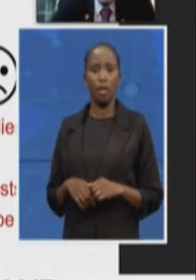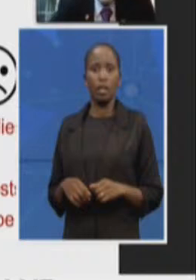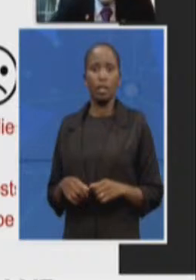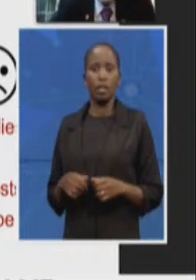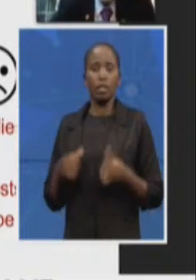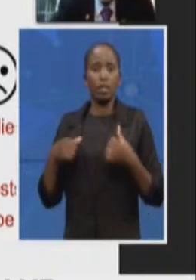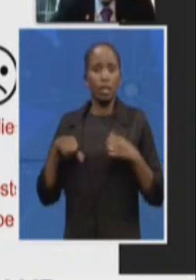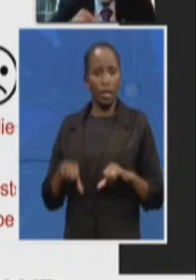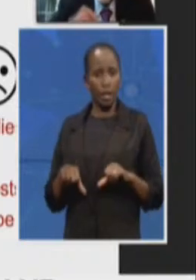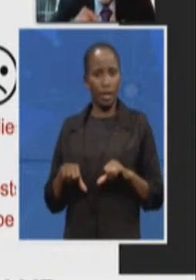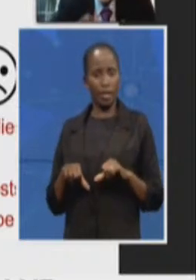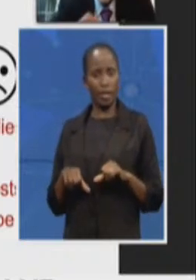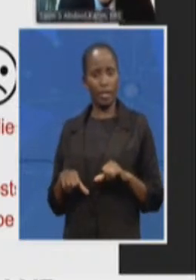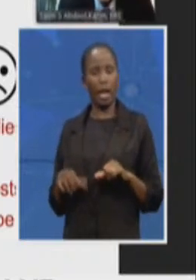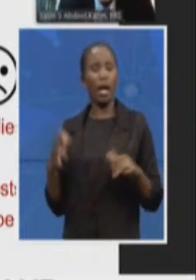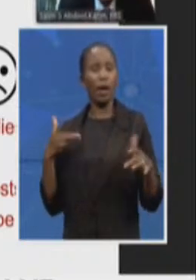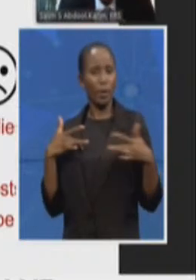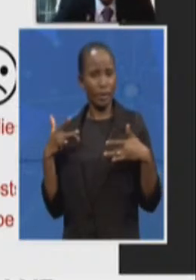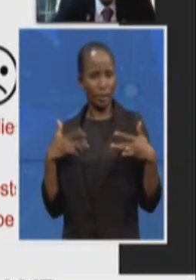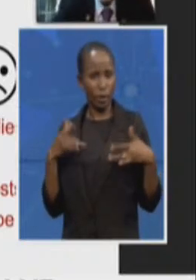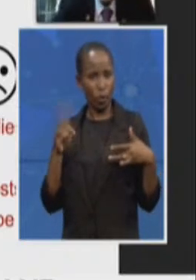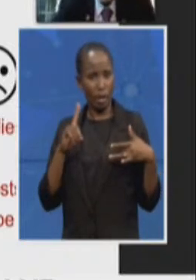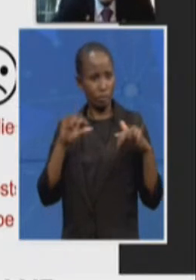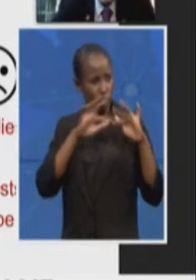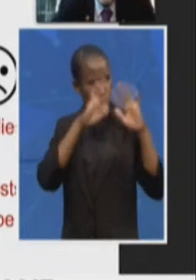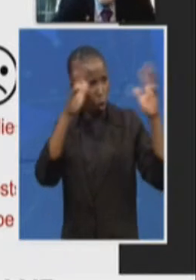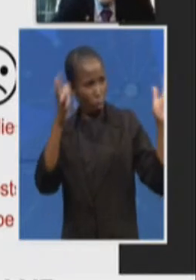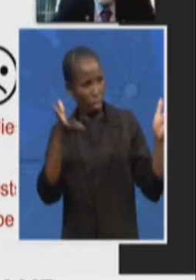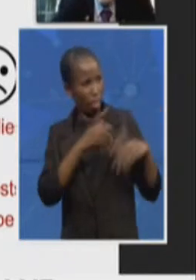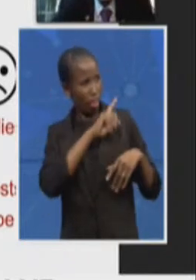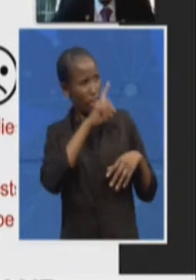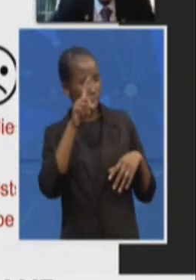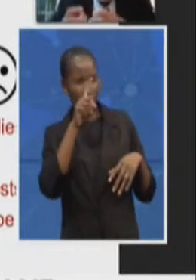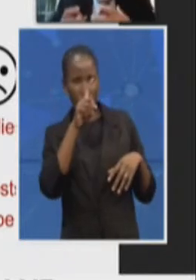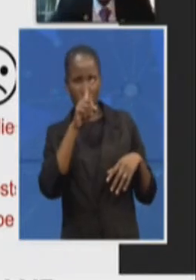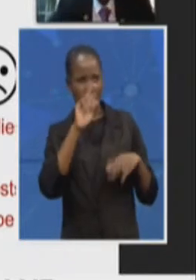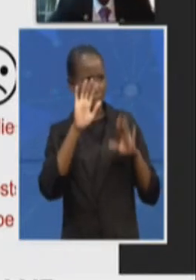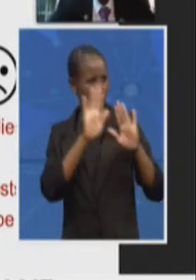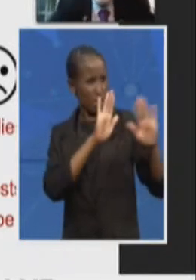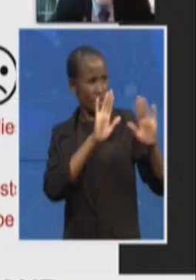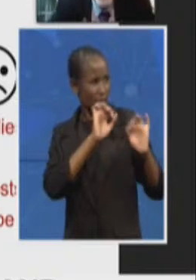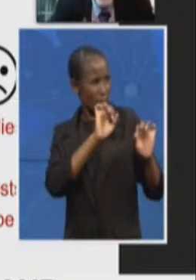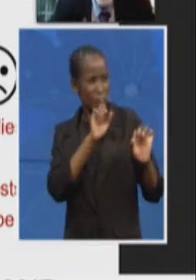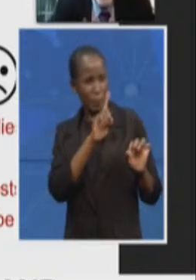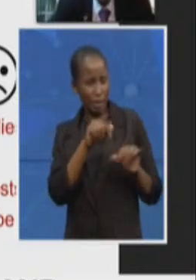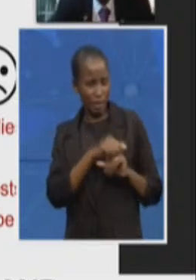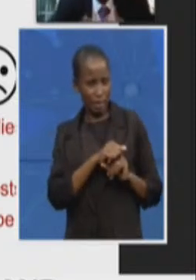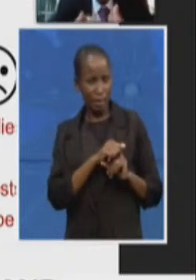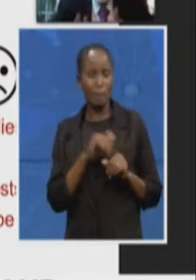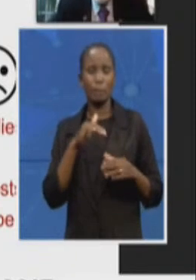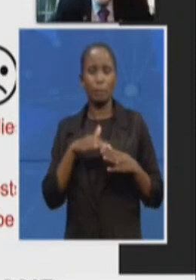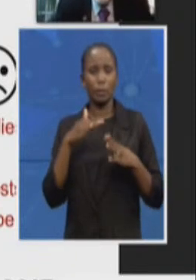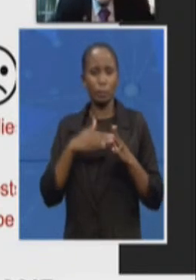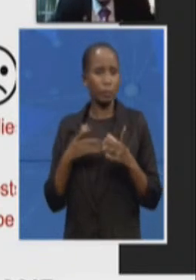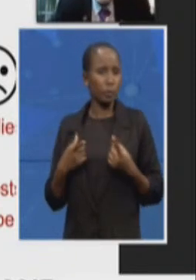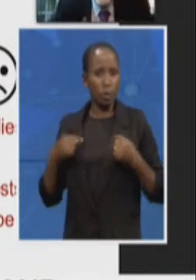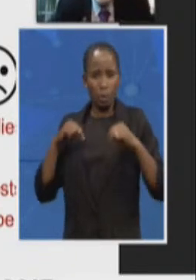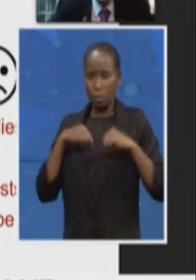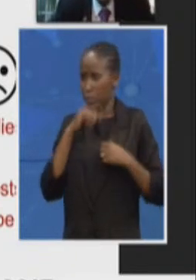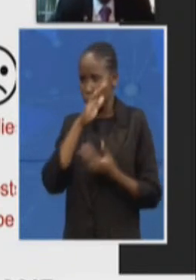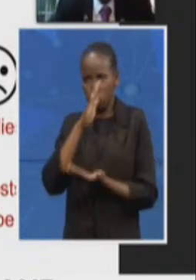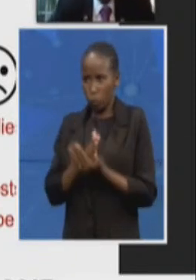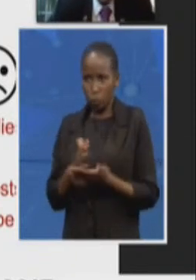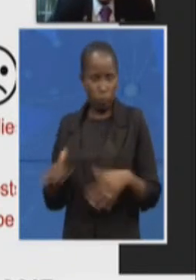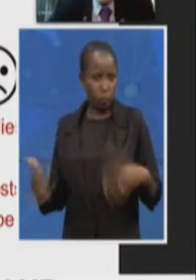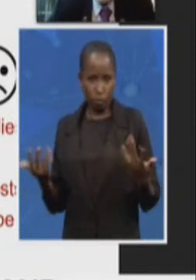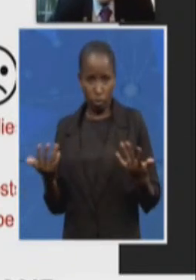overreaction is that we're not sure about whether the current vaccines will protect